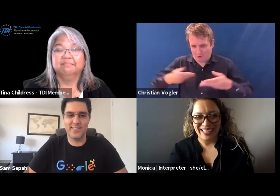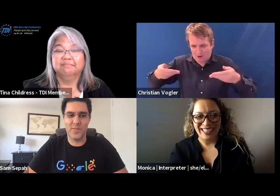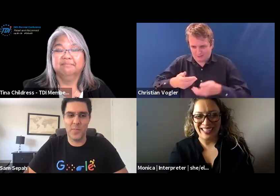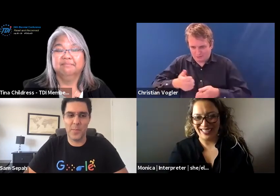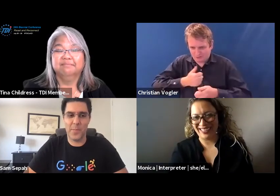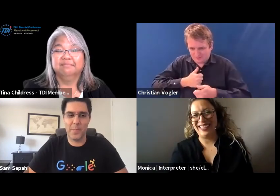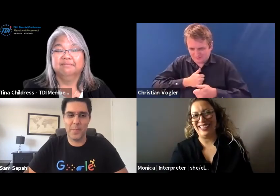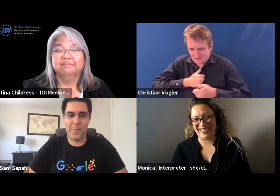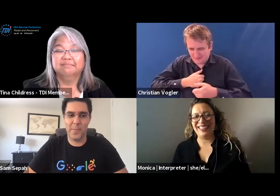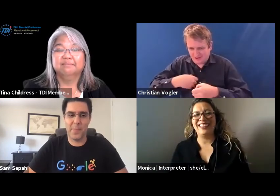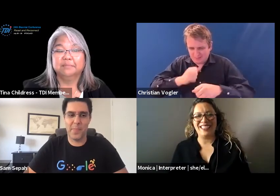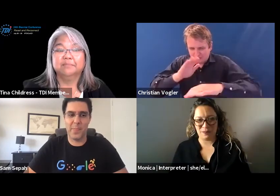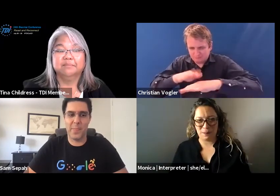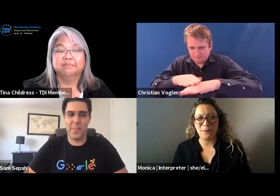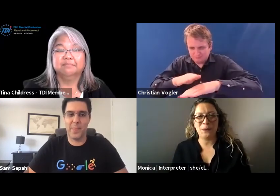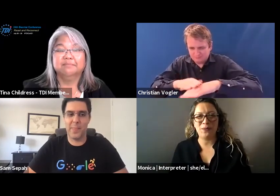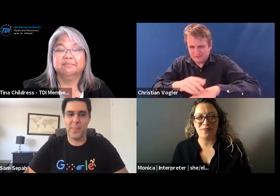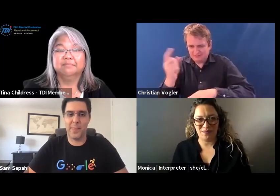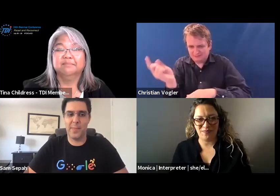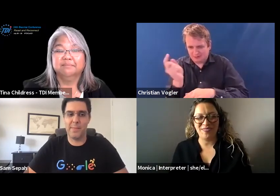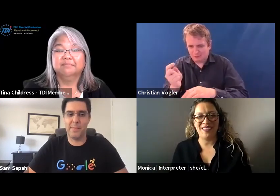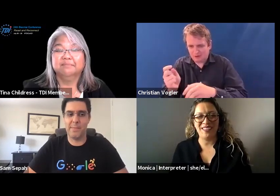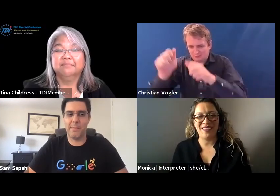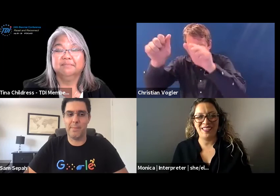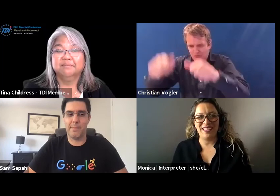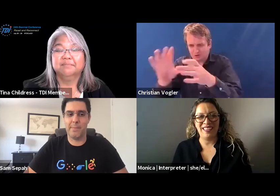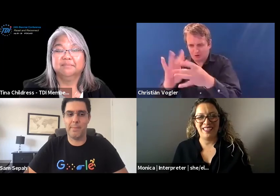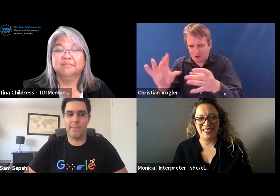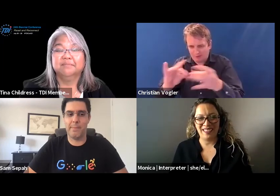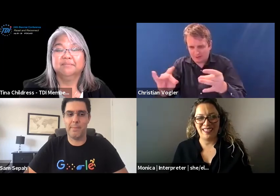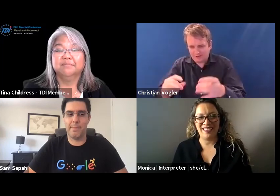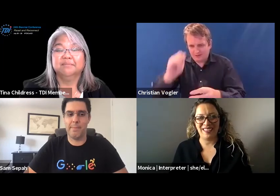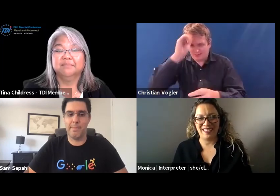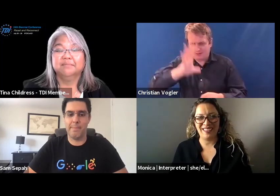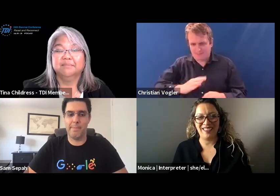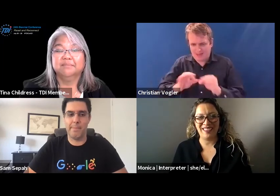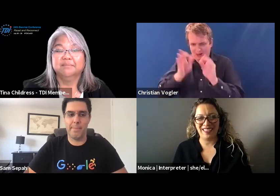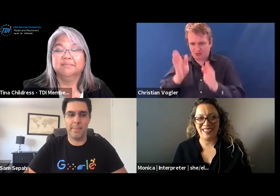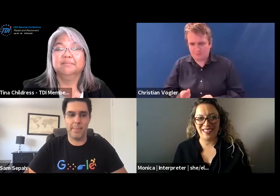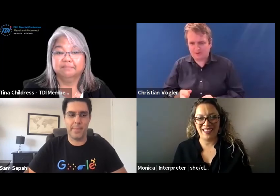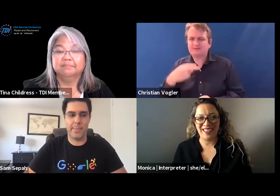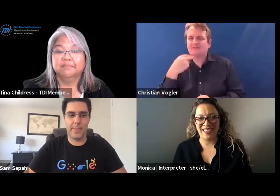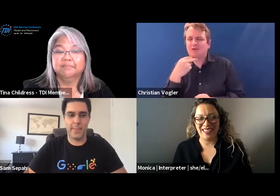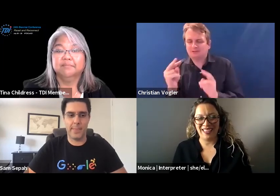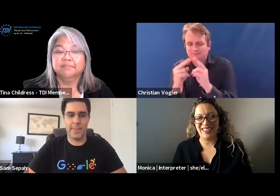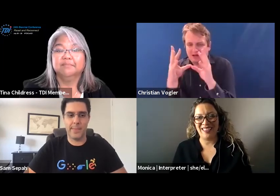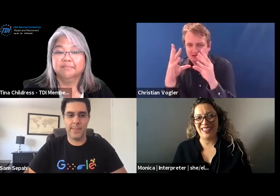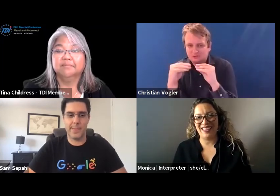Hello, everyone. Before I introduce myself, I just wanted to warn you that someone posted a comment saying the male